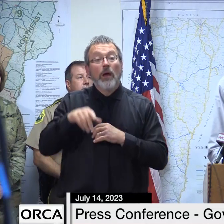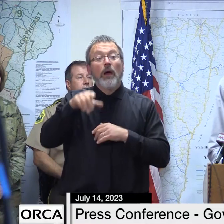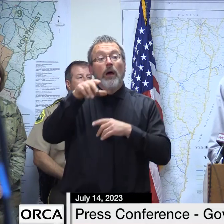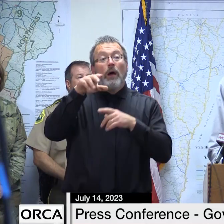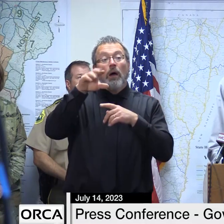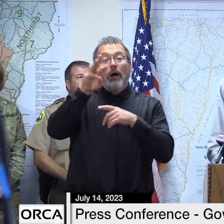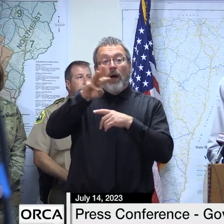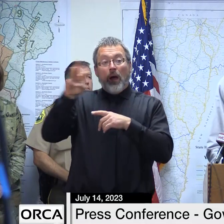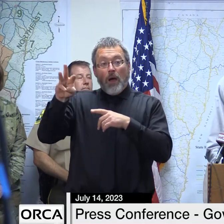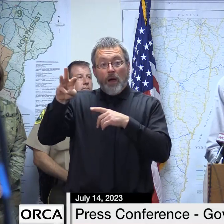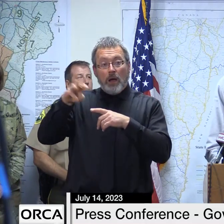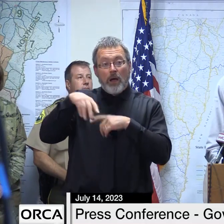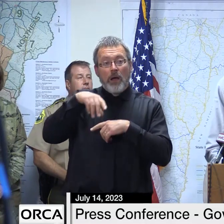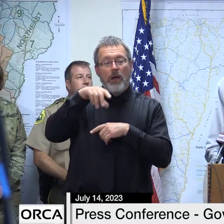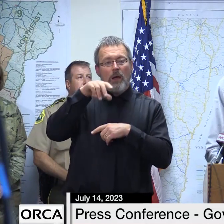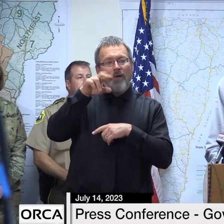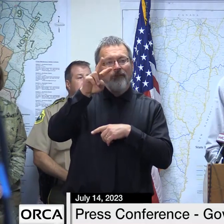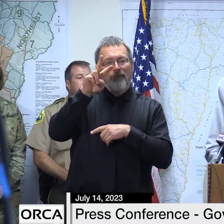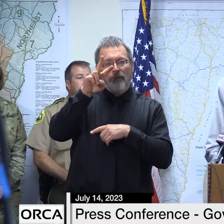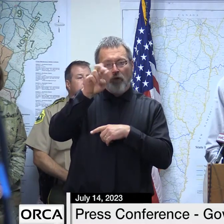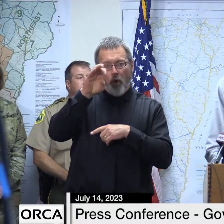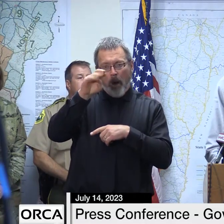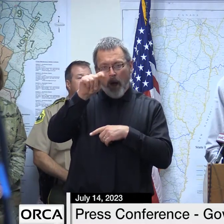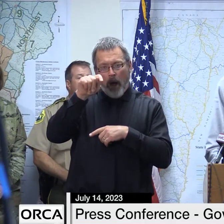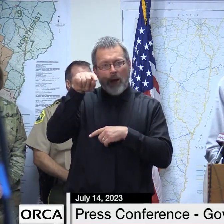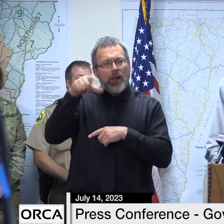him. But I will leave you with this strong